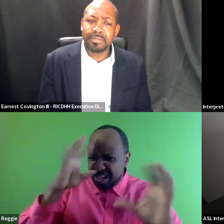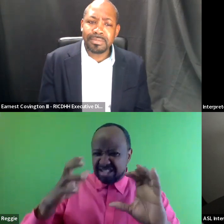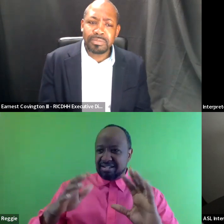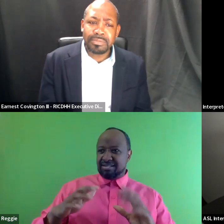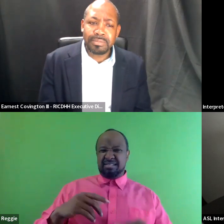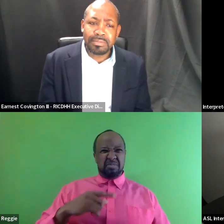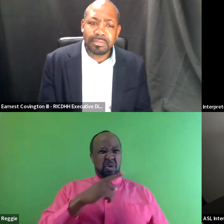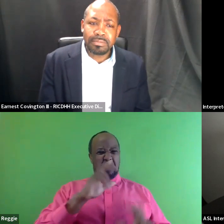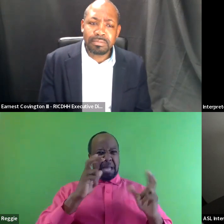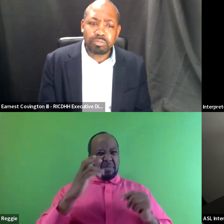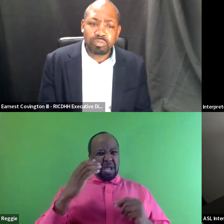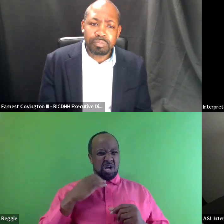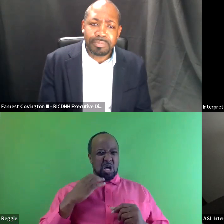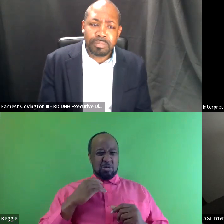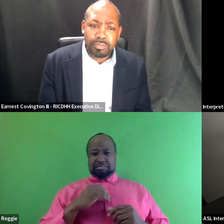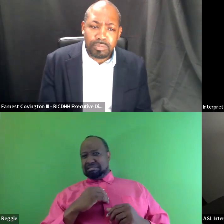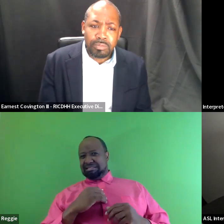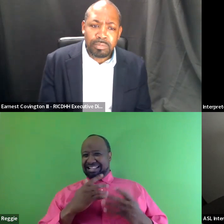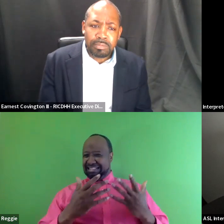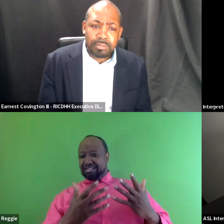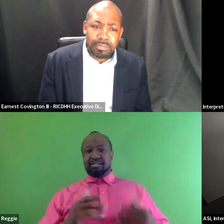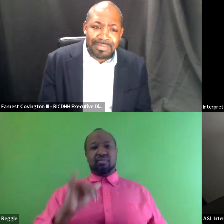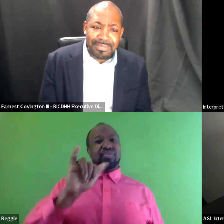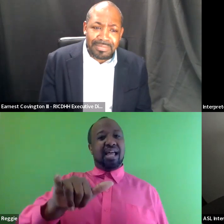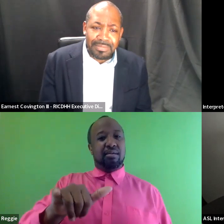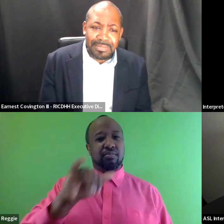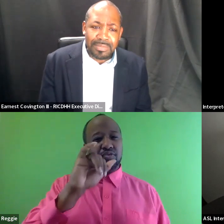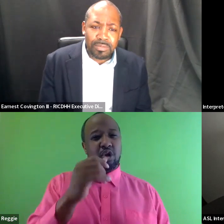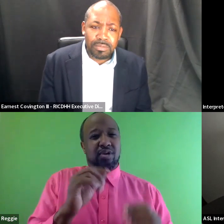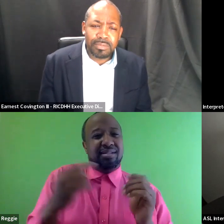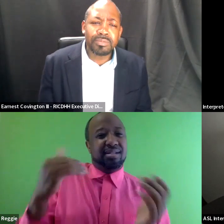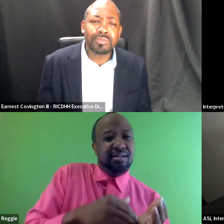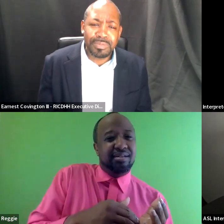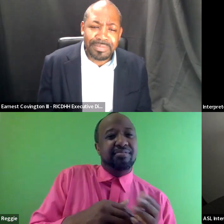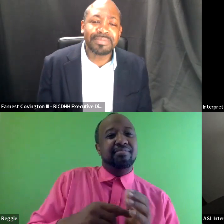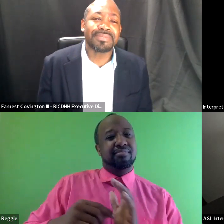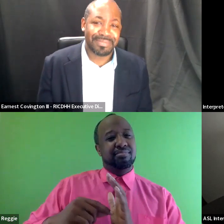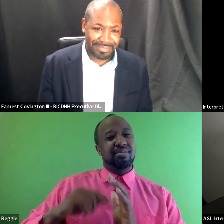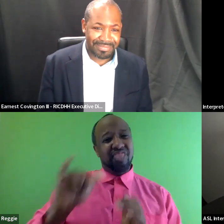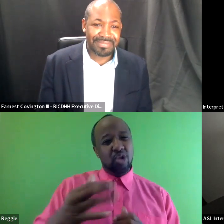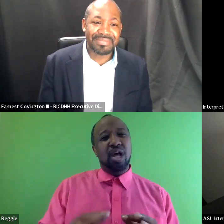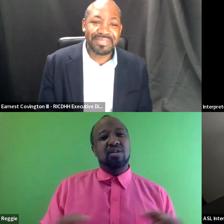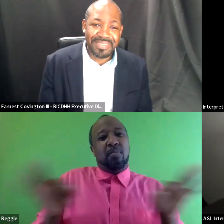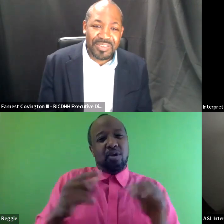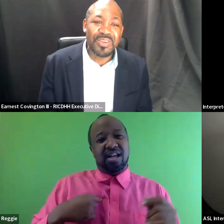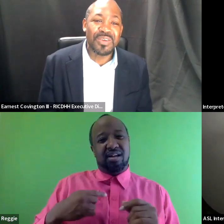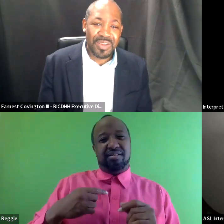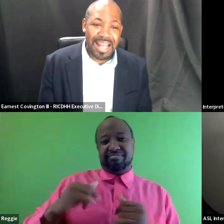playing. And they are still confused. But you're the basketball coach. There you go.